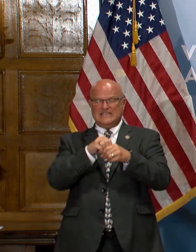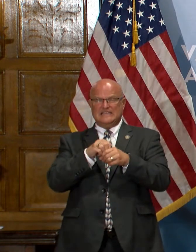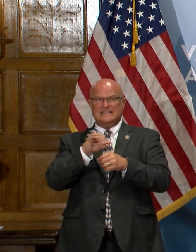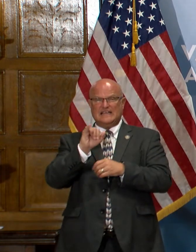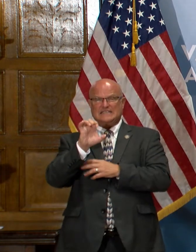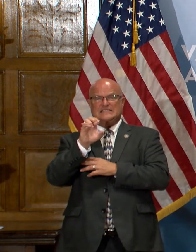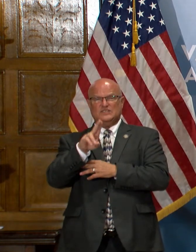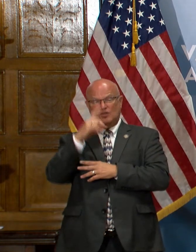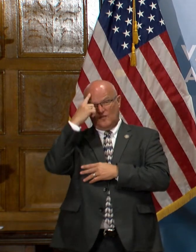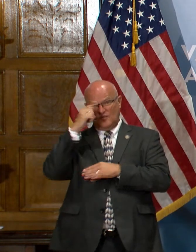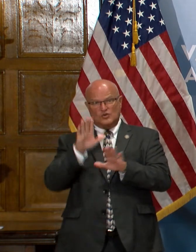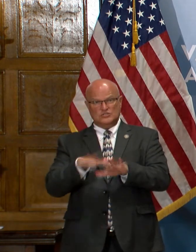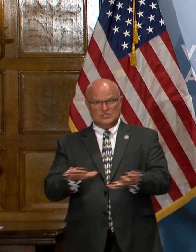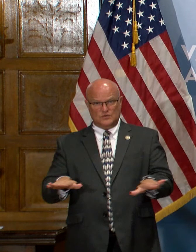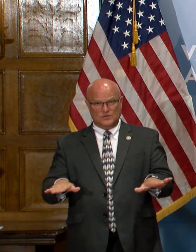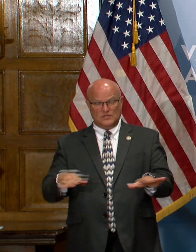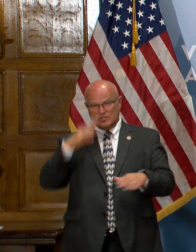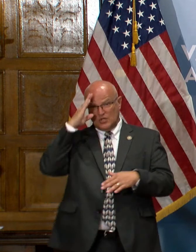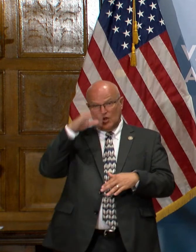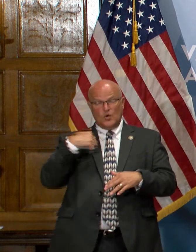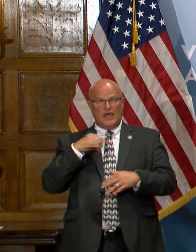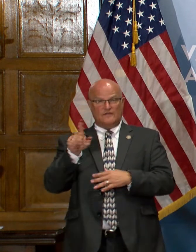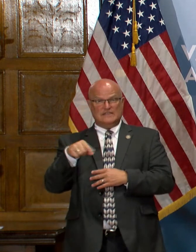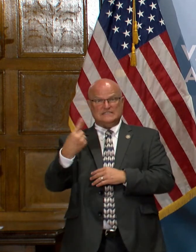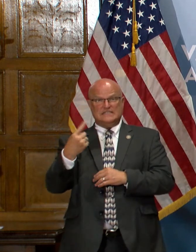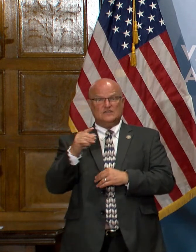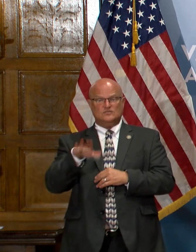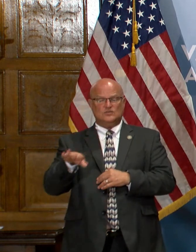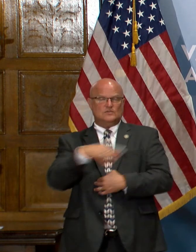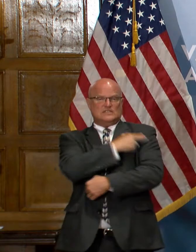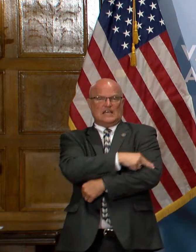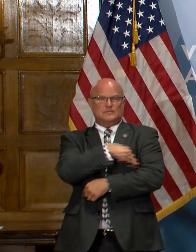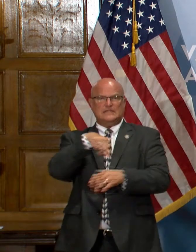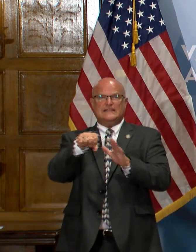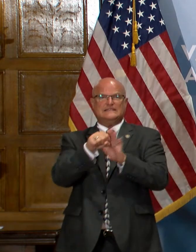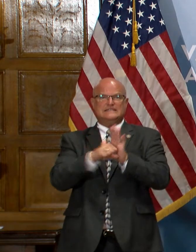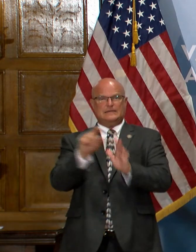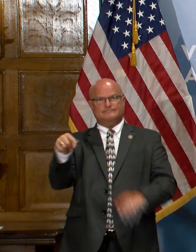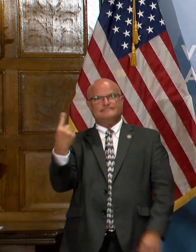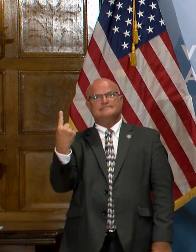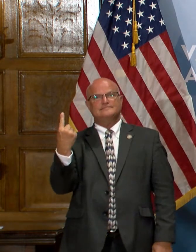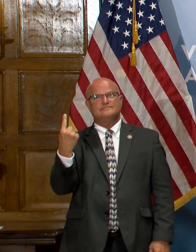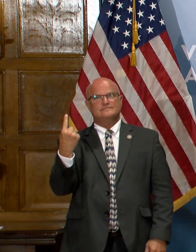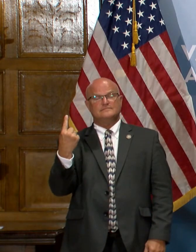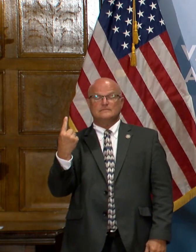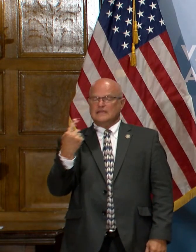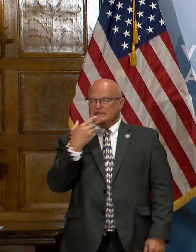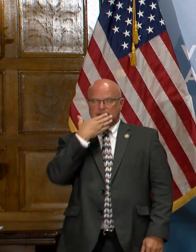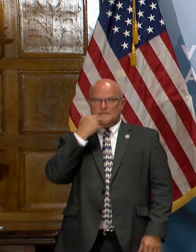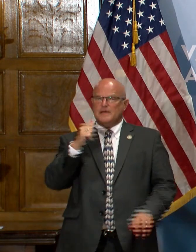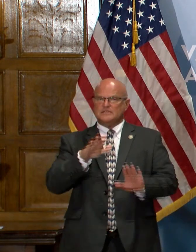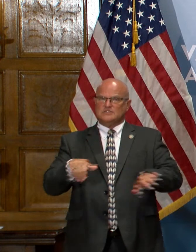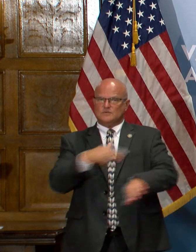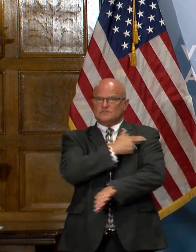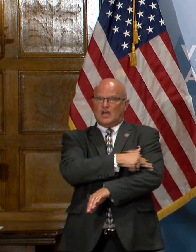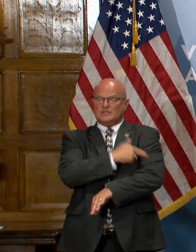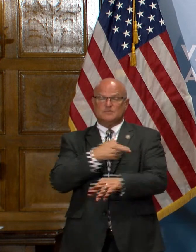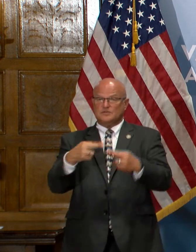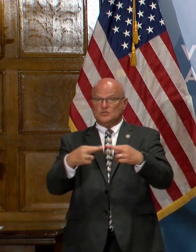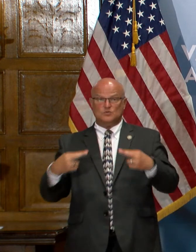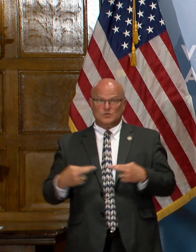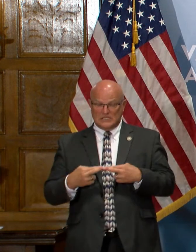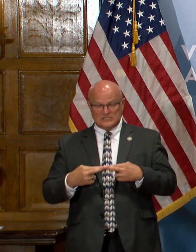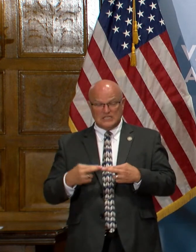structure for children. As you know, we have a single children's hospital in this state. It's one of the best children's hospitals in the